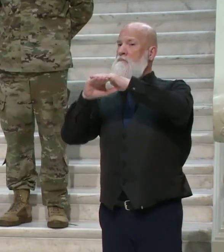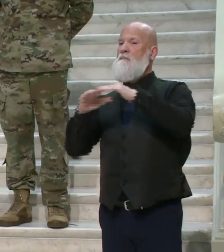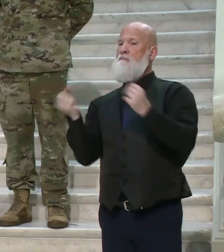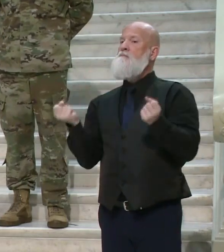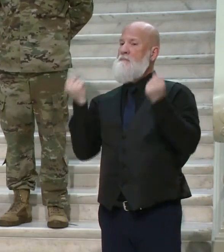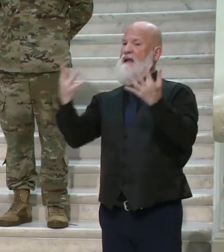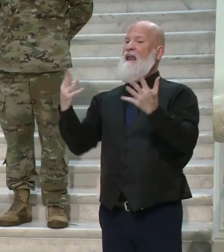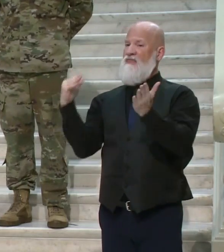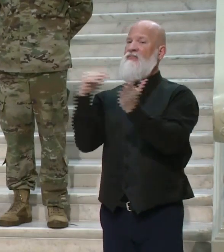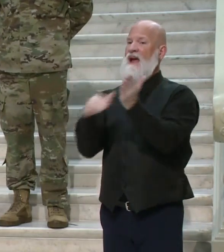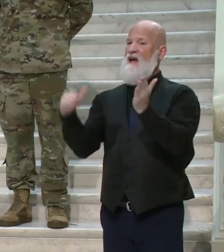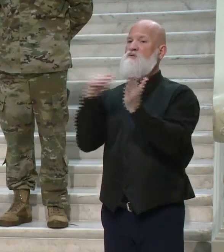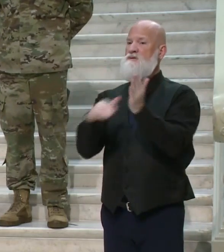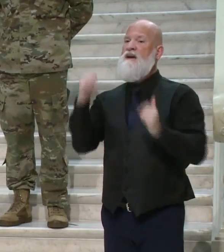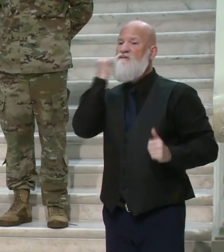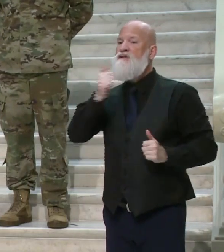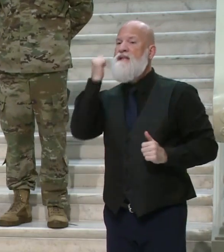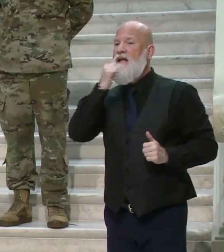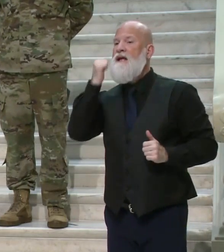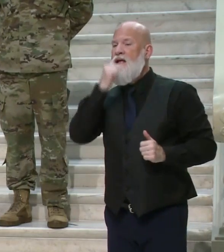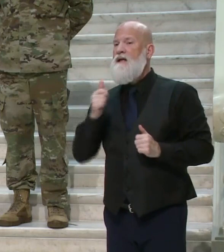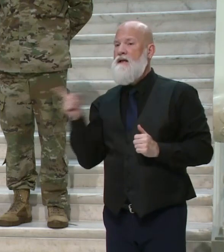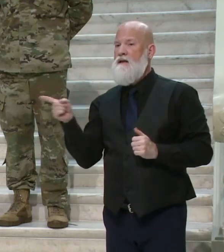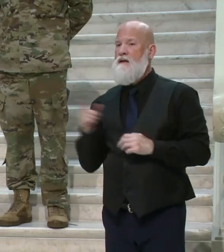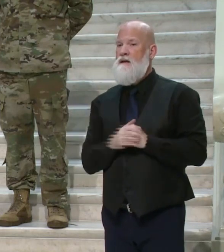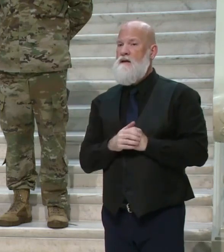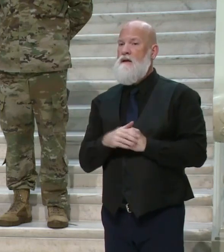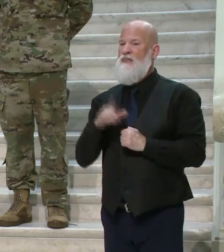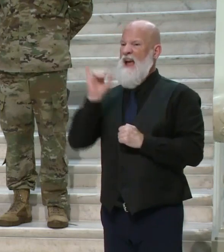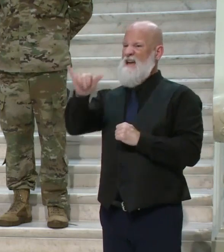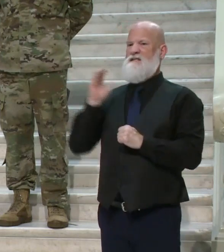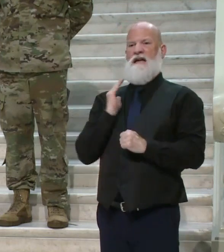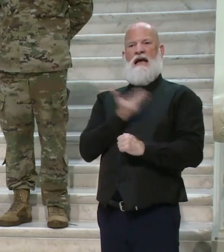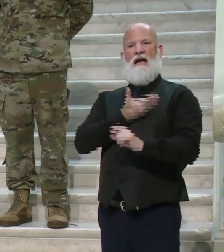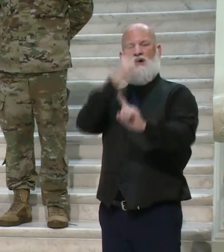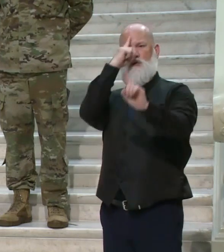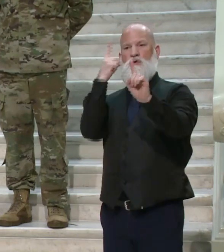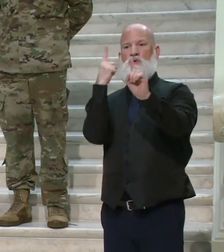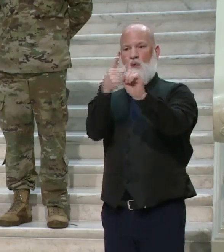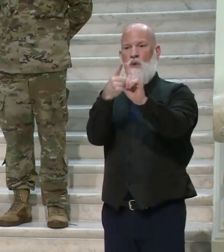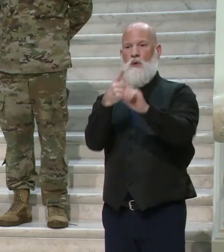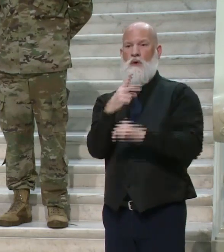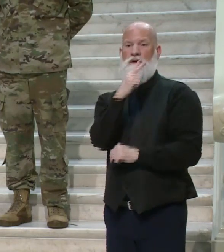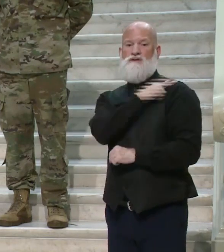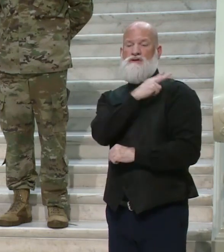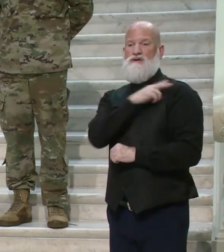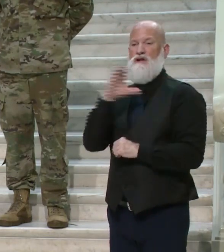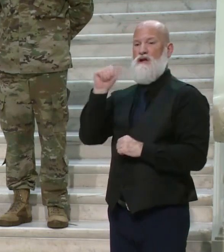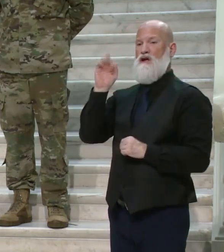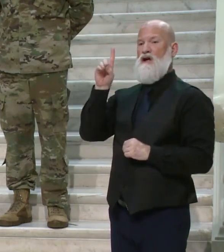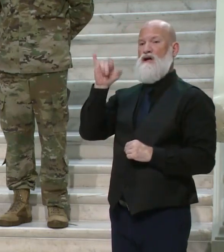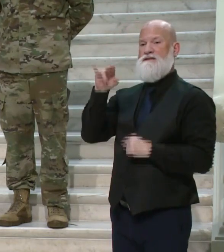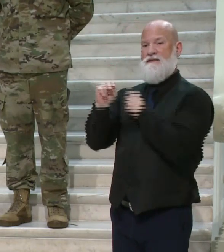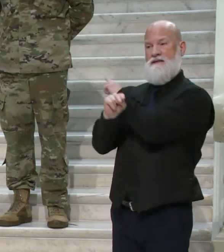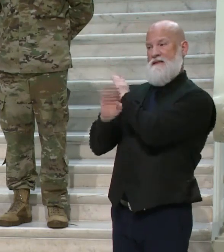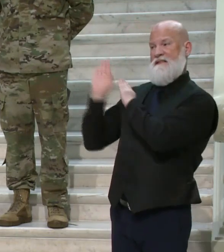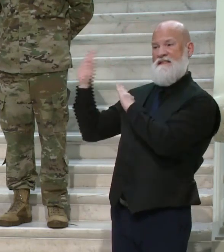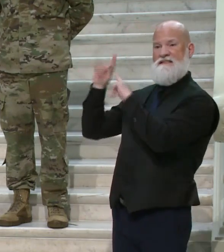tests in the next 2 weeks. I mean, that's our goal between General Cardin's team and our own team. Public health has ramped